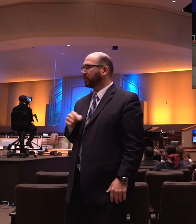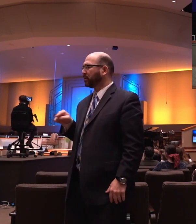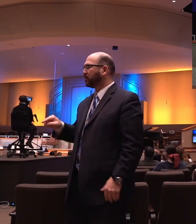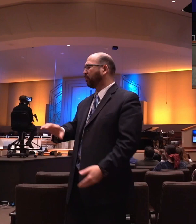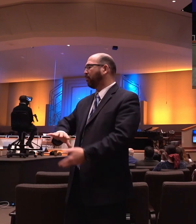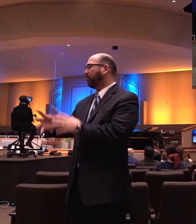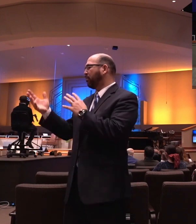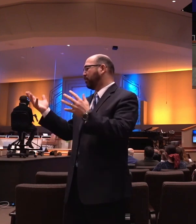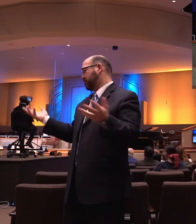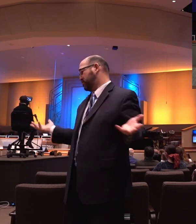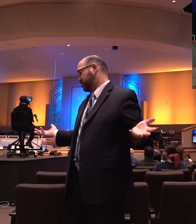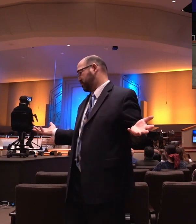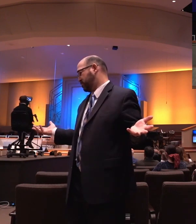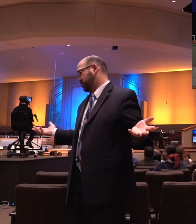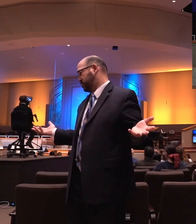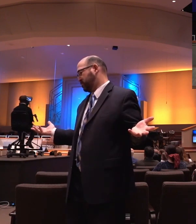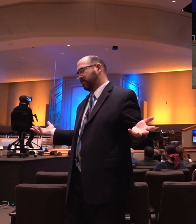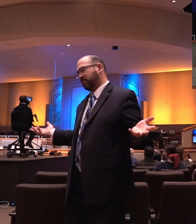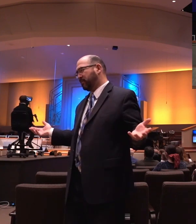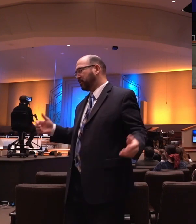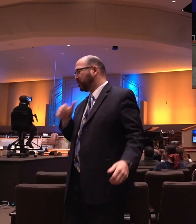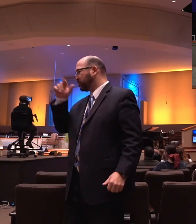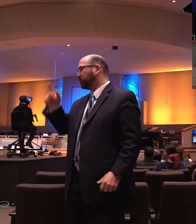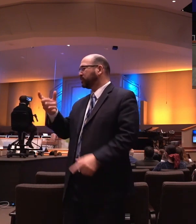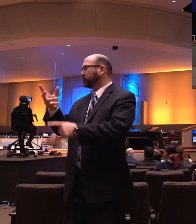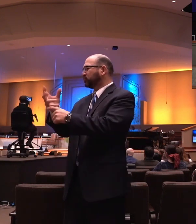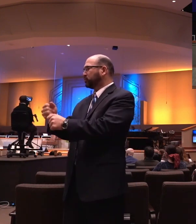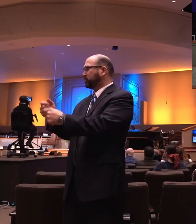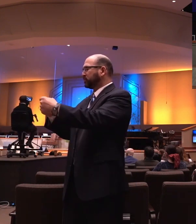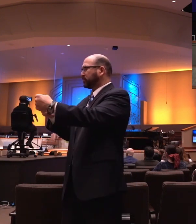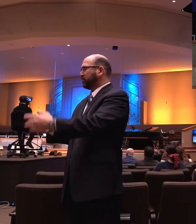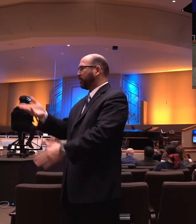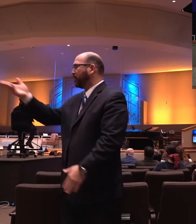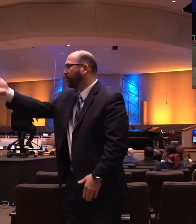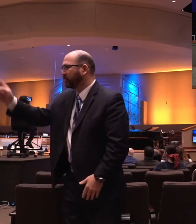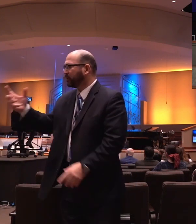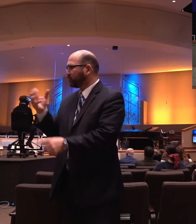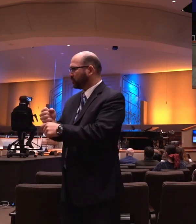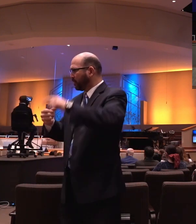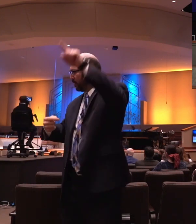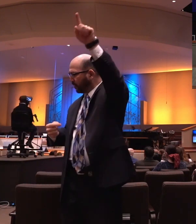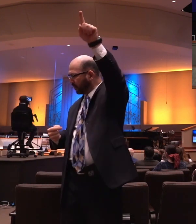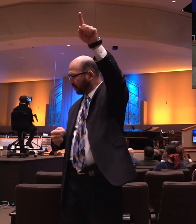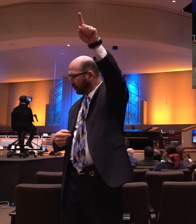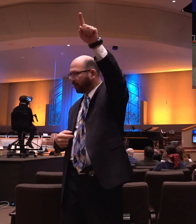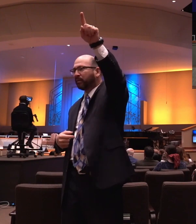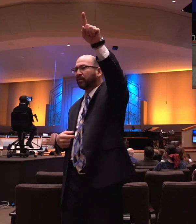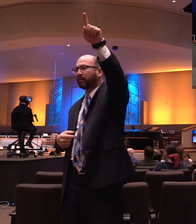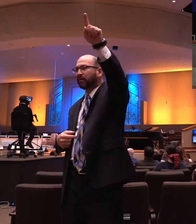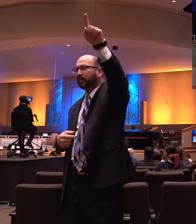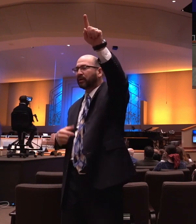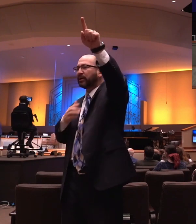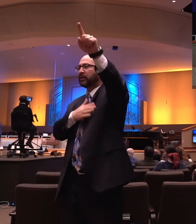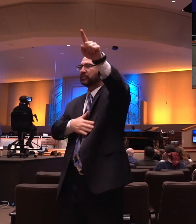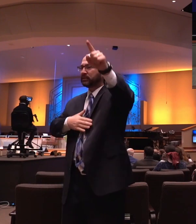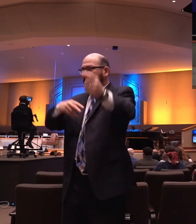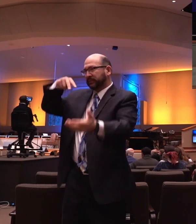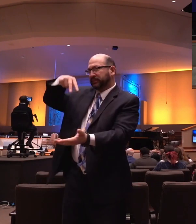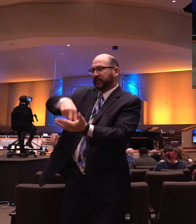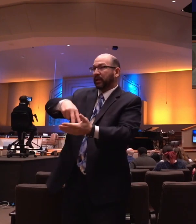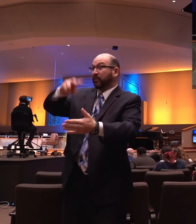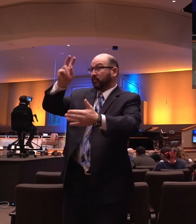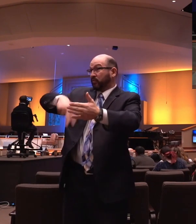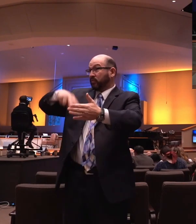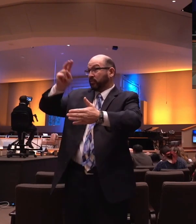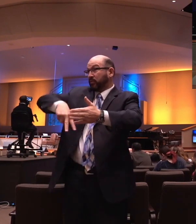up. He said, you don't need to trust the enemy. You need to trust God. Let's stand, please, and we'll read